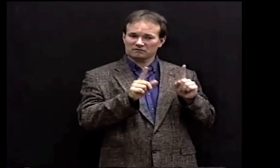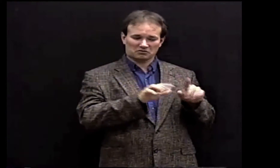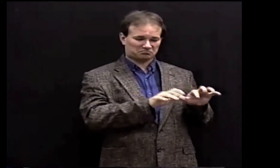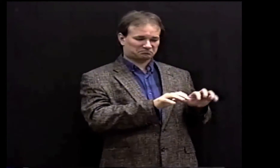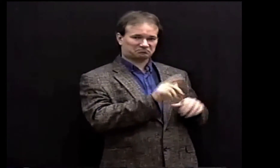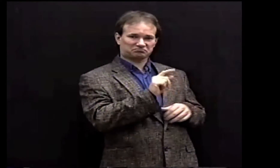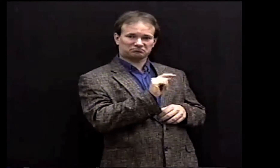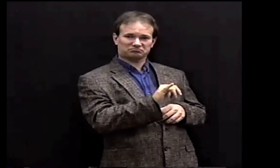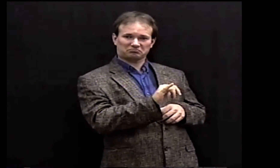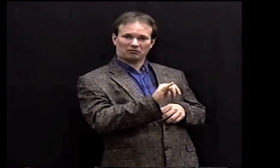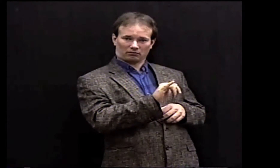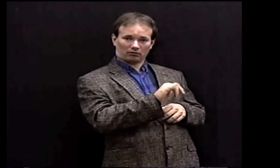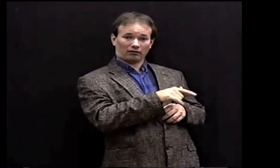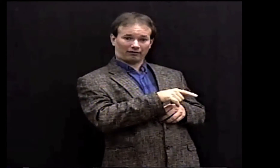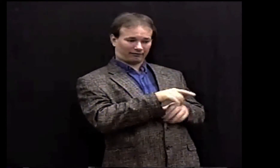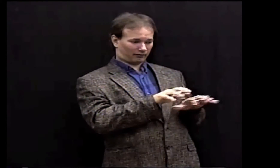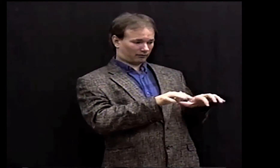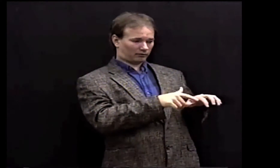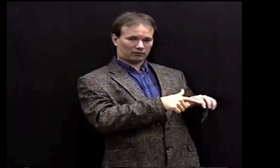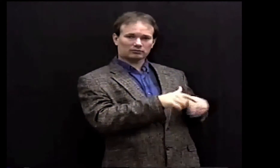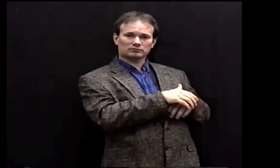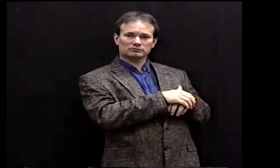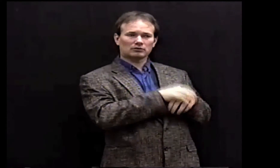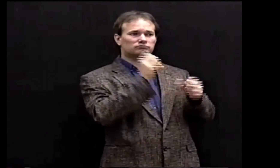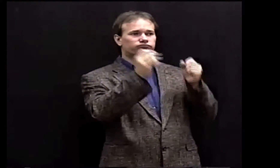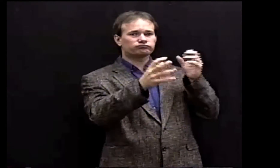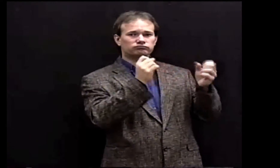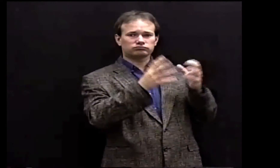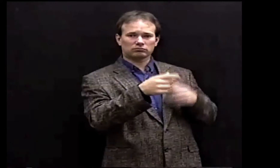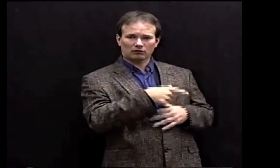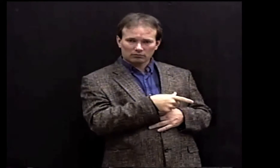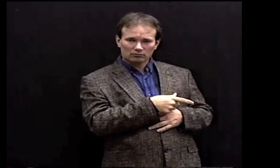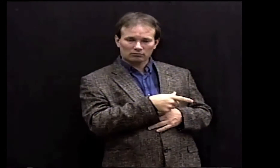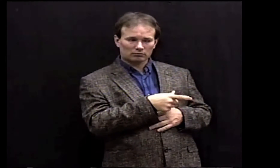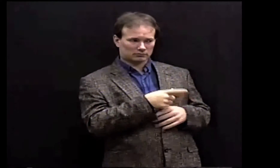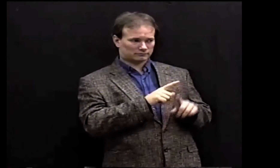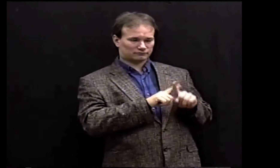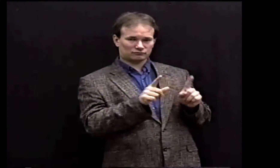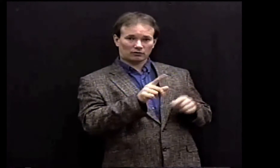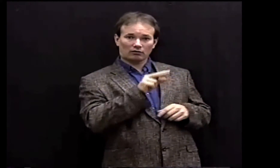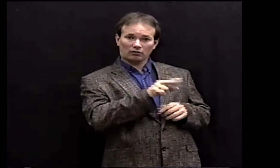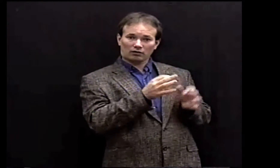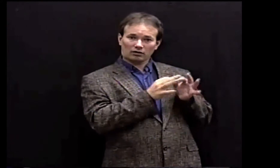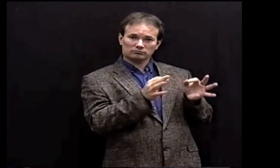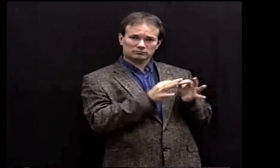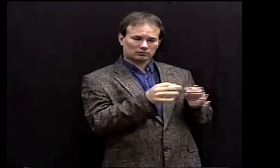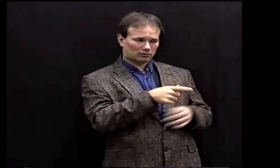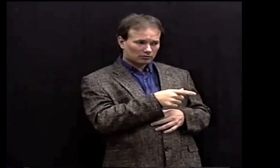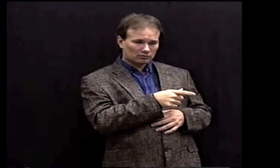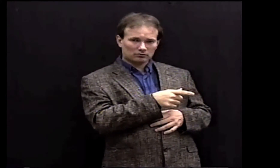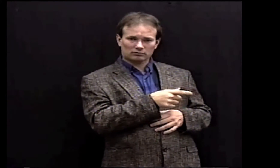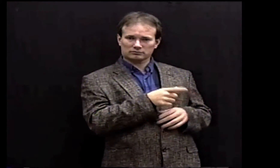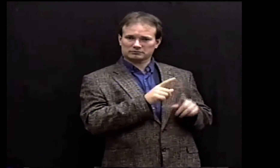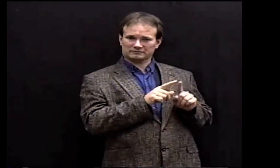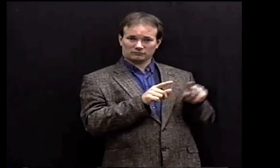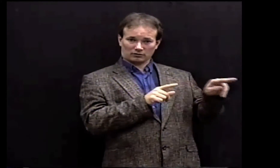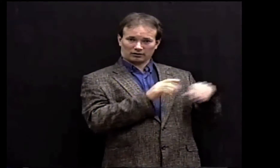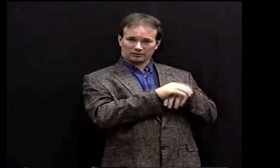languages orally. The deaf community is different. Deaf people will use English in its written form through a TTY or closed